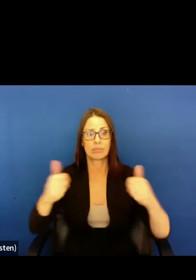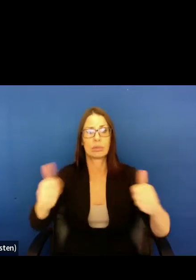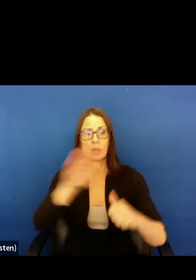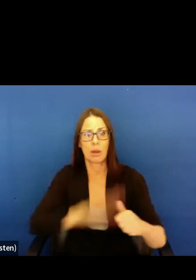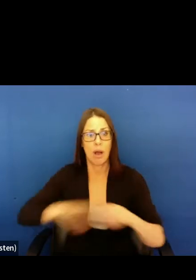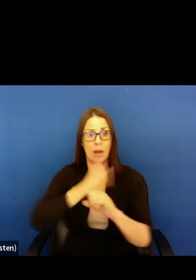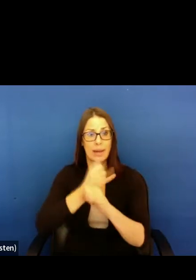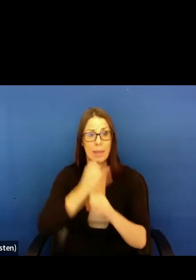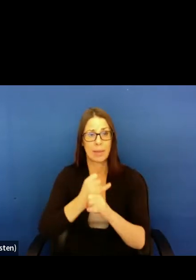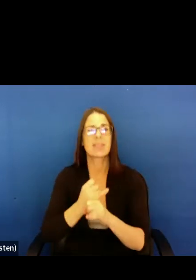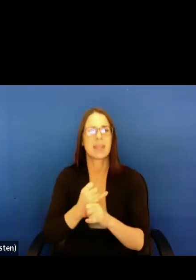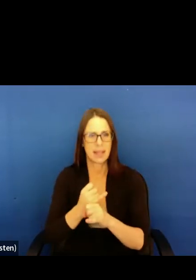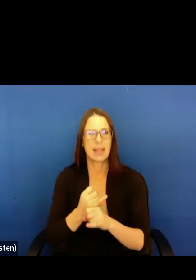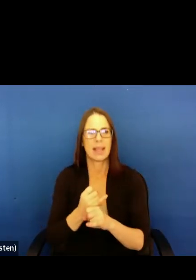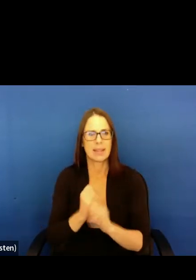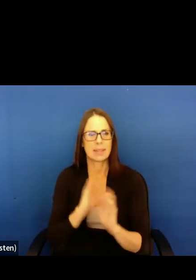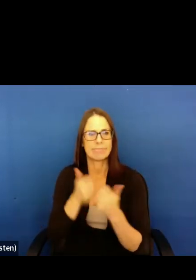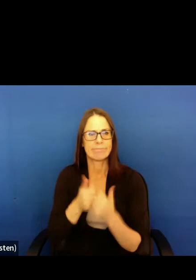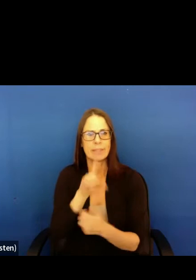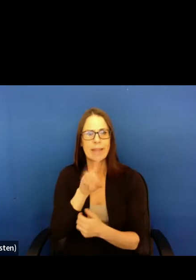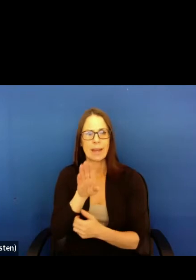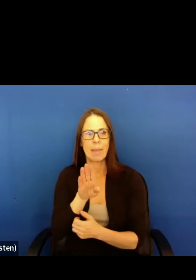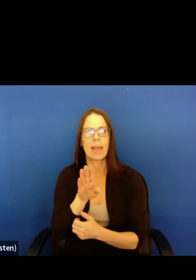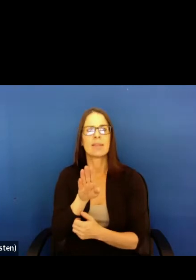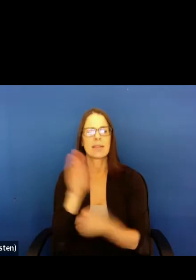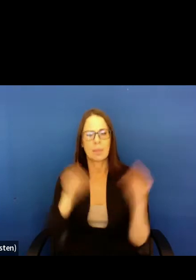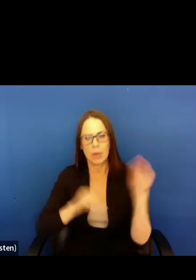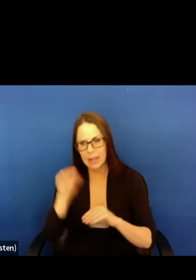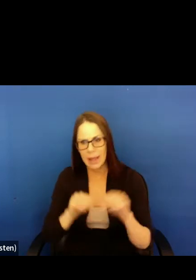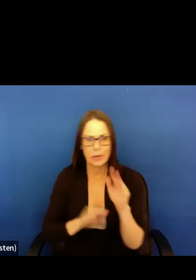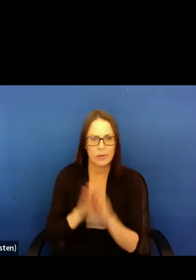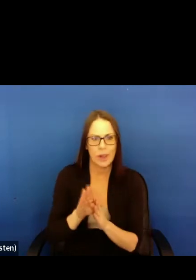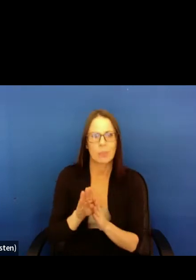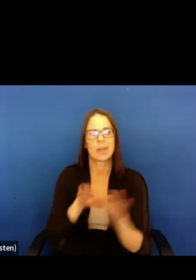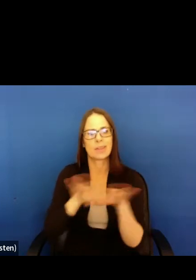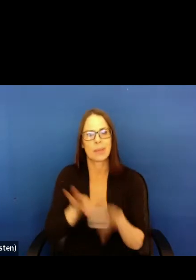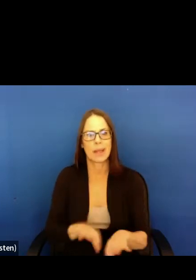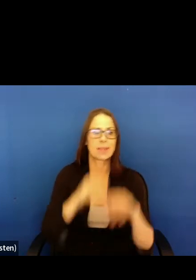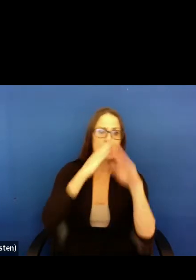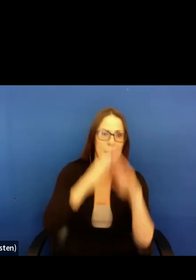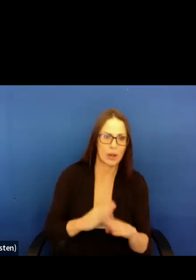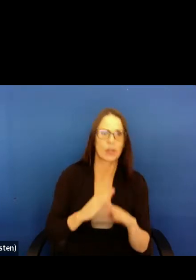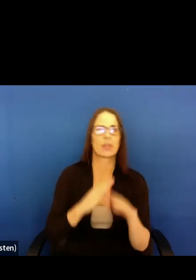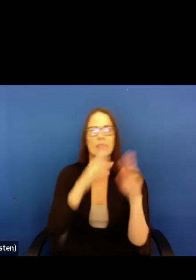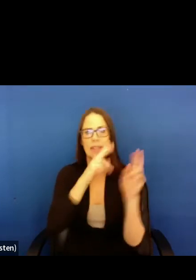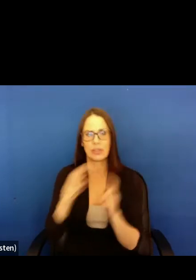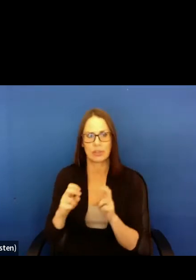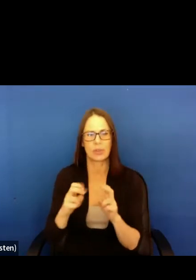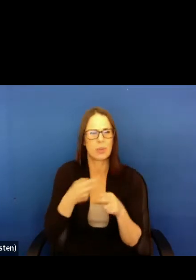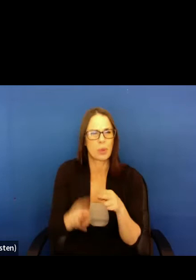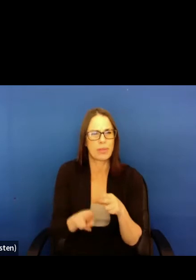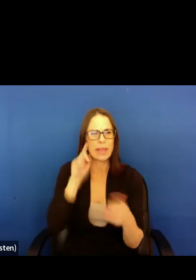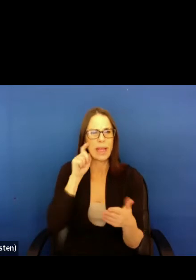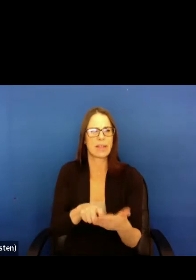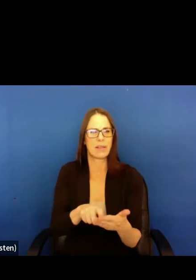built just for us that explains what the issues are, what the barrier is. It briefly identifies what the fix